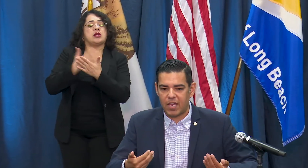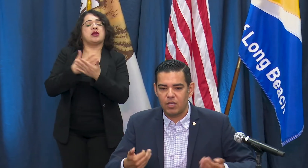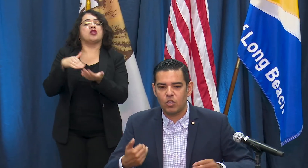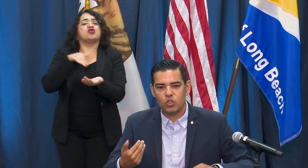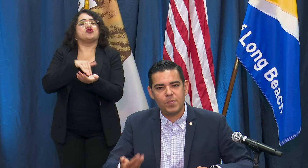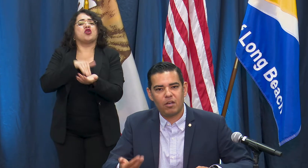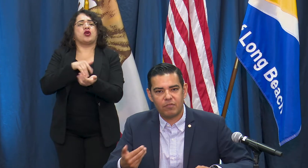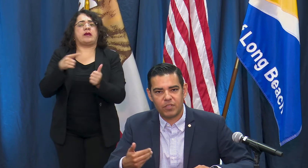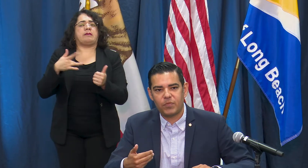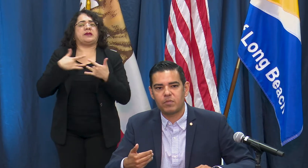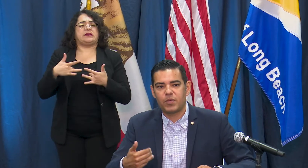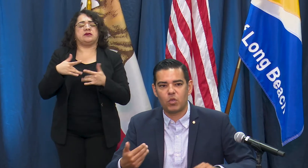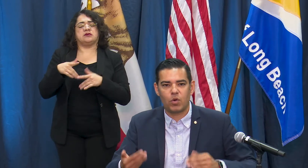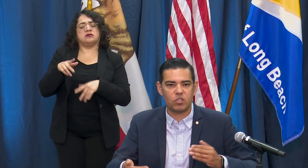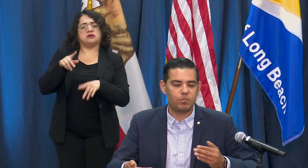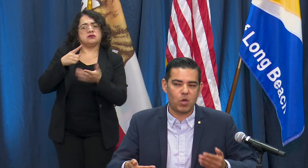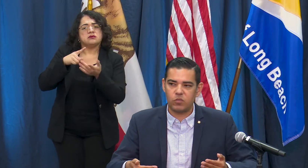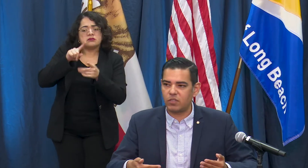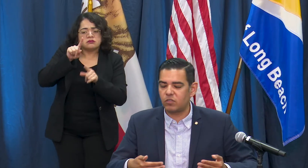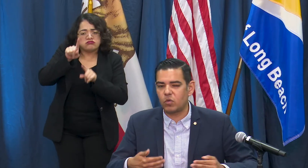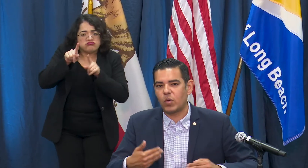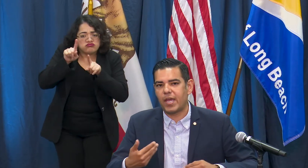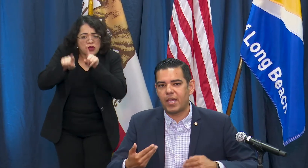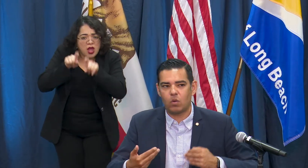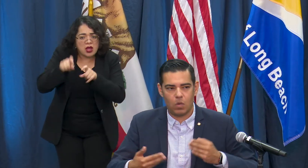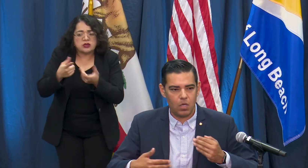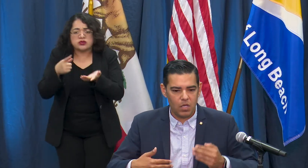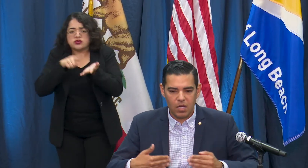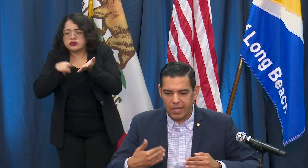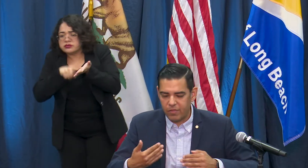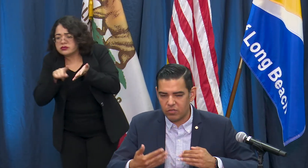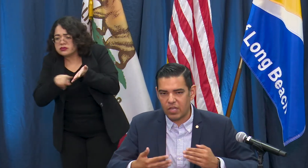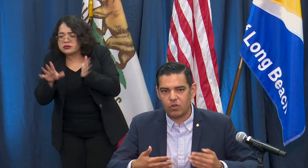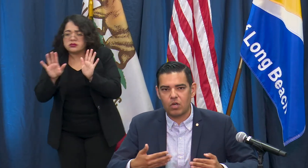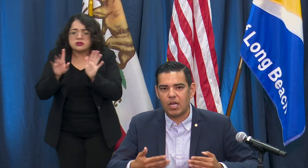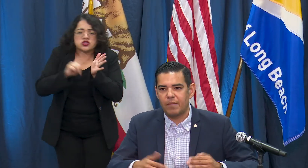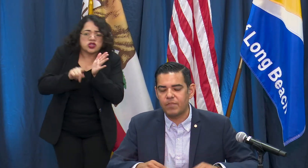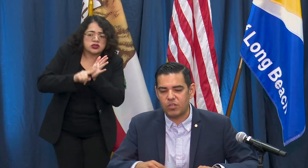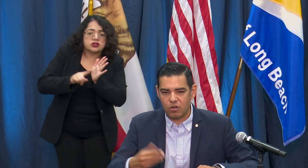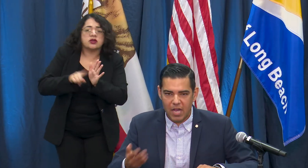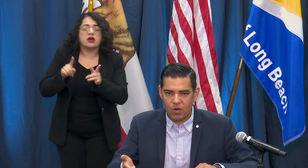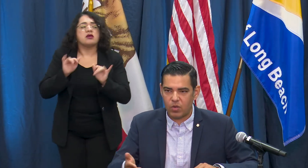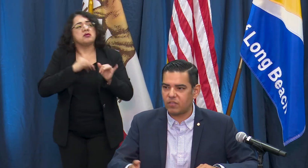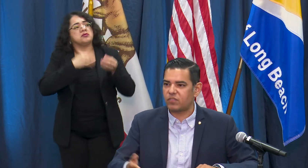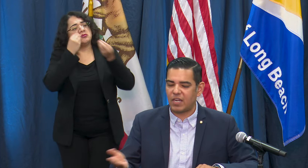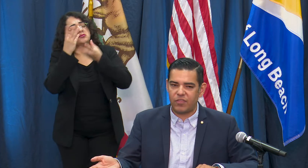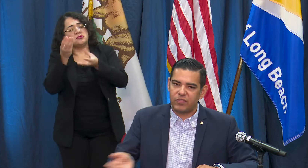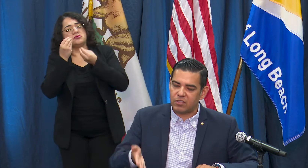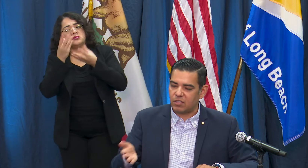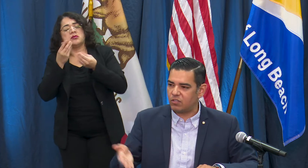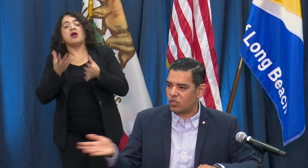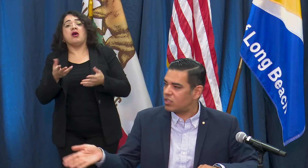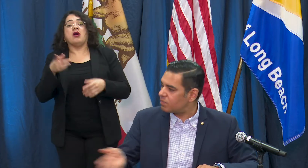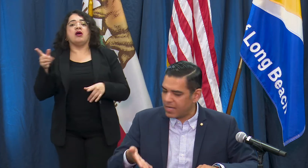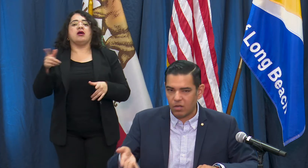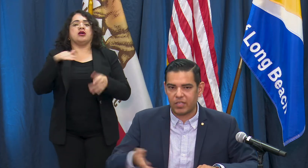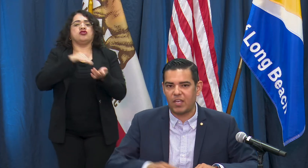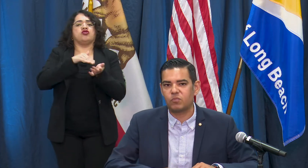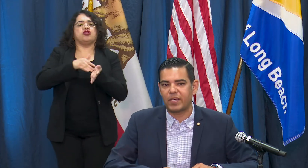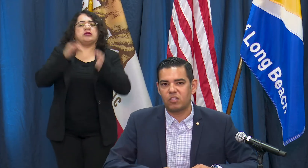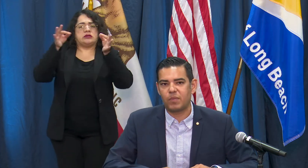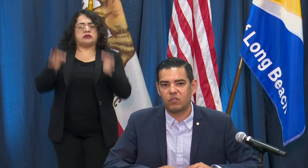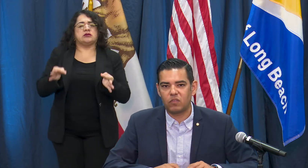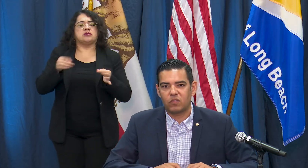believe that you may not have symptoms, but you were exposed in a certain way, or there's other, and you're at high risk, then I think that's a decision that's made